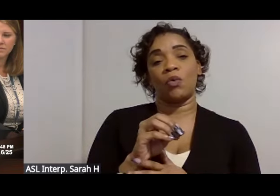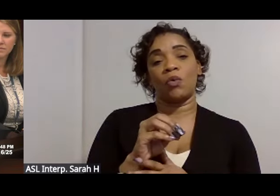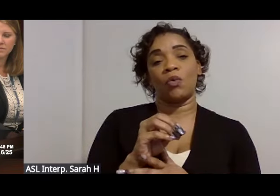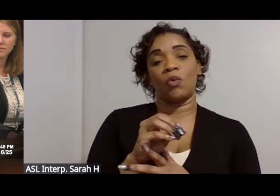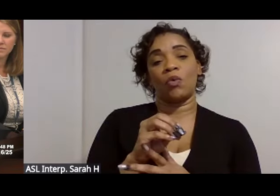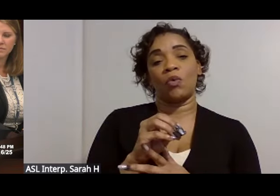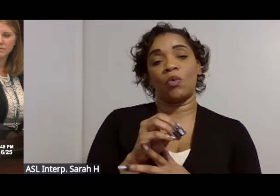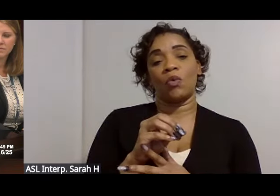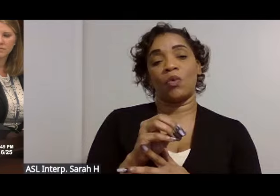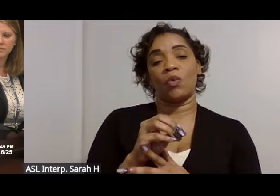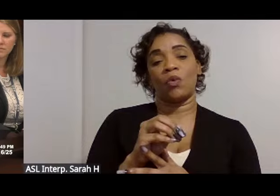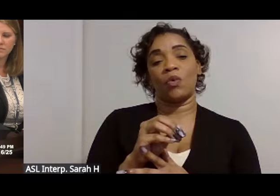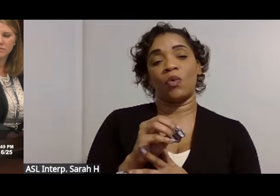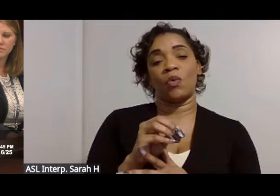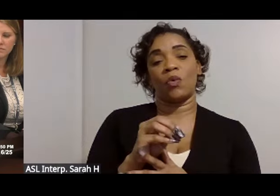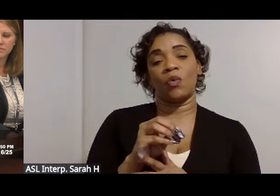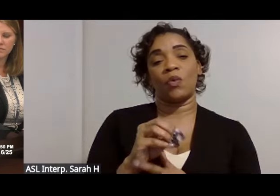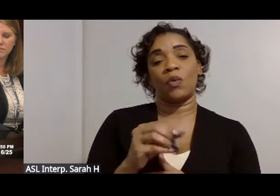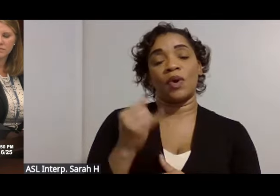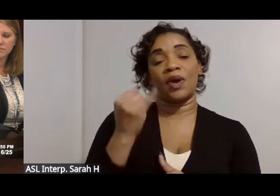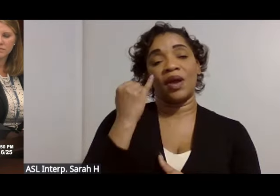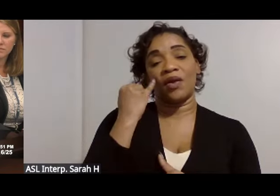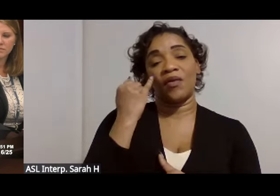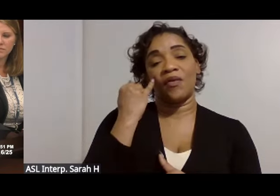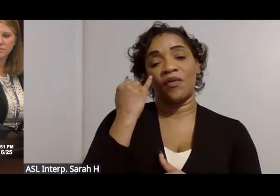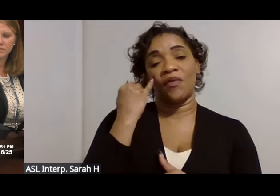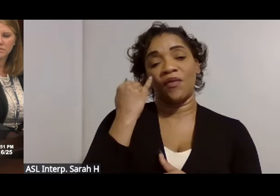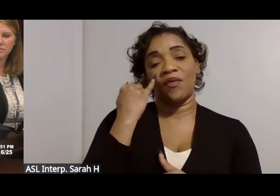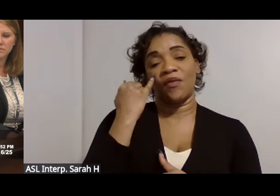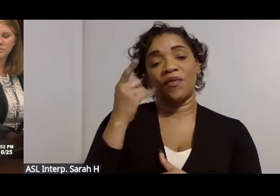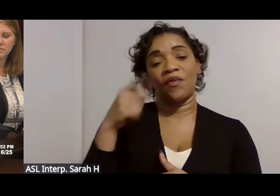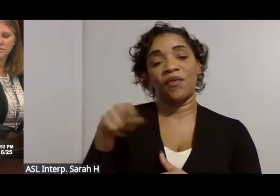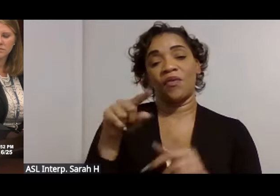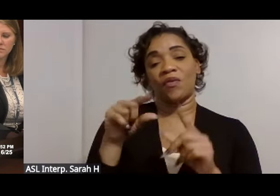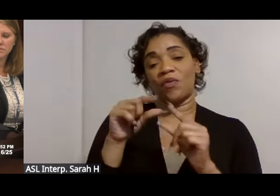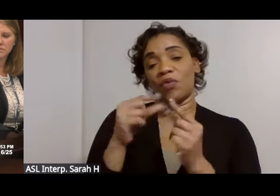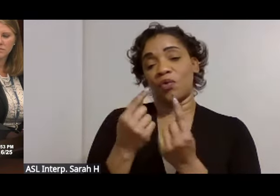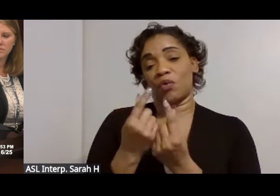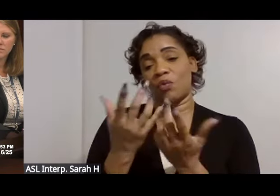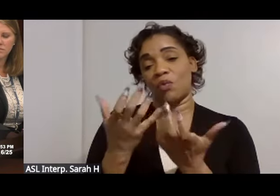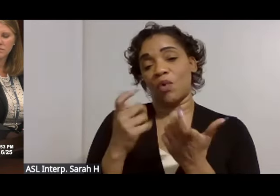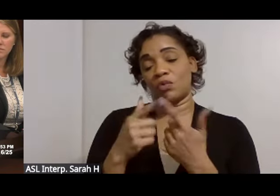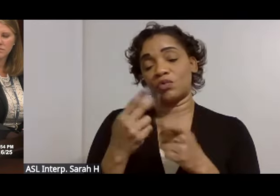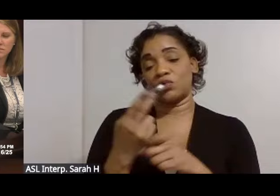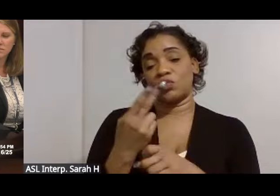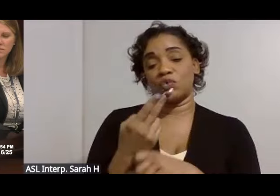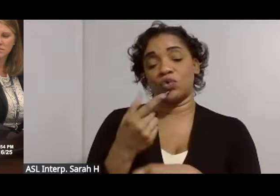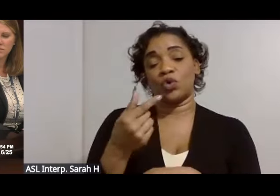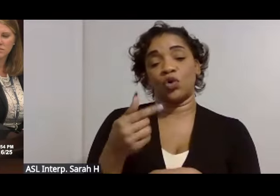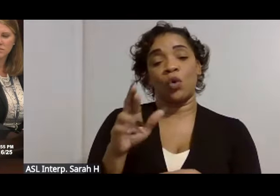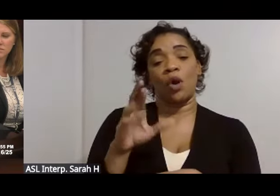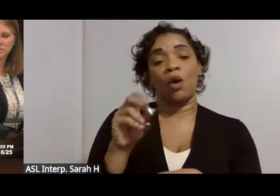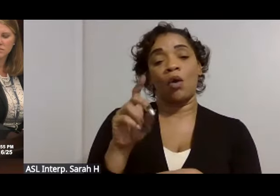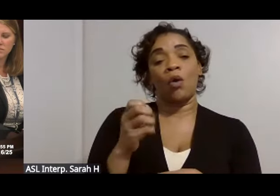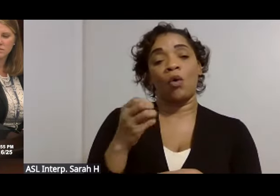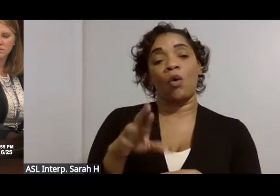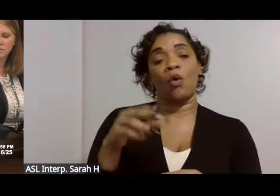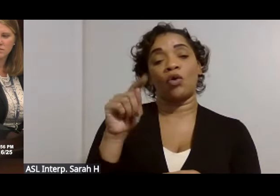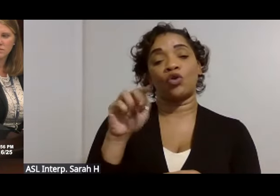circulator groups want to use a QR code, a track number, what we always ask is that it not be in the